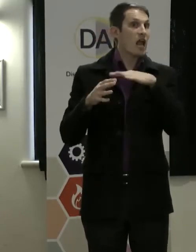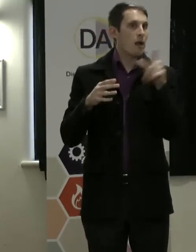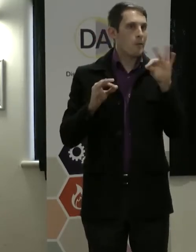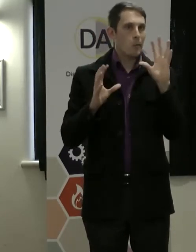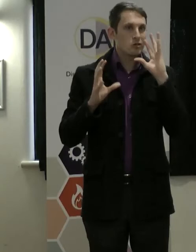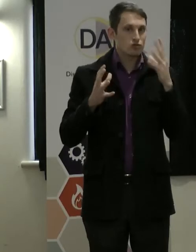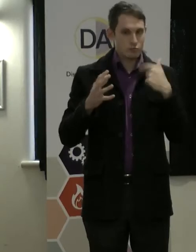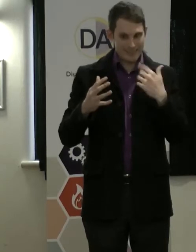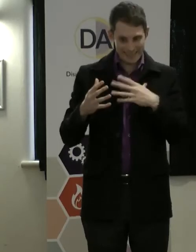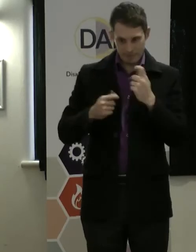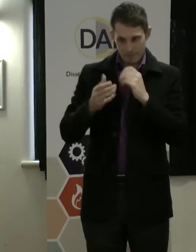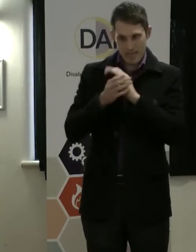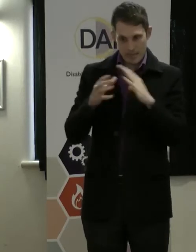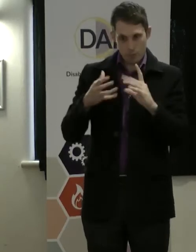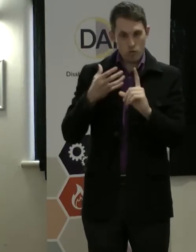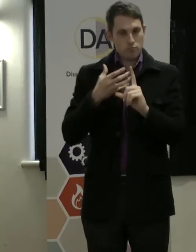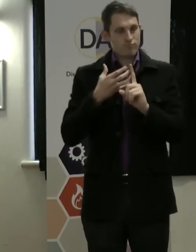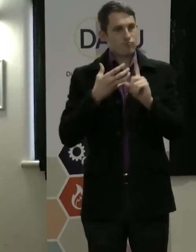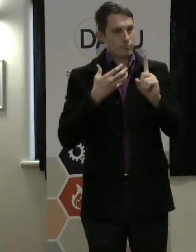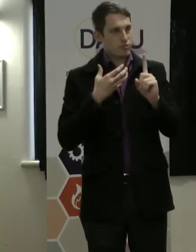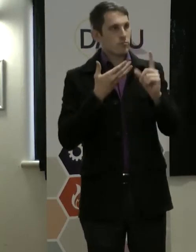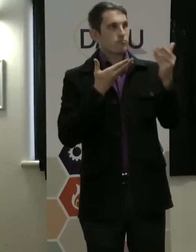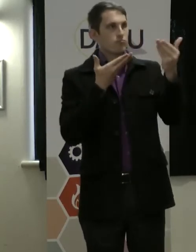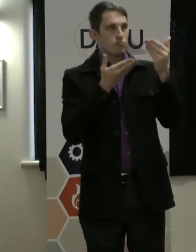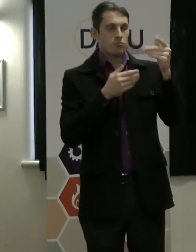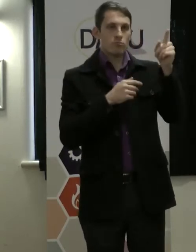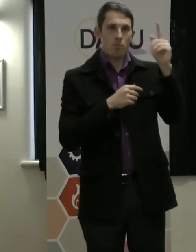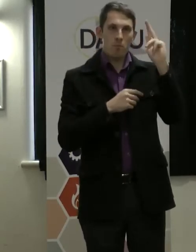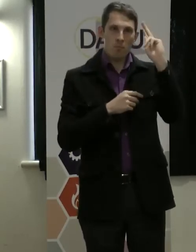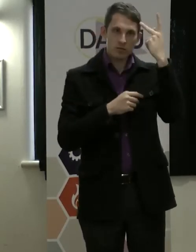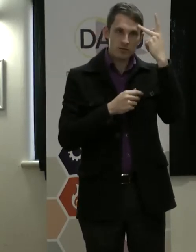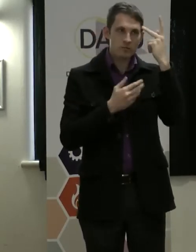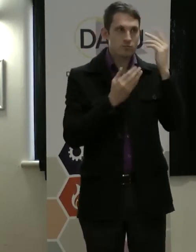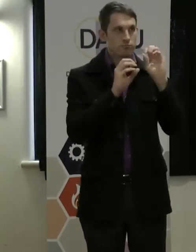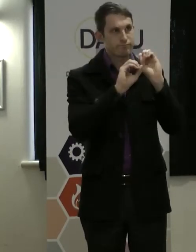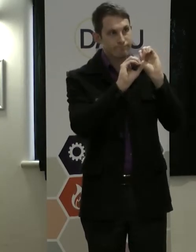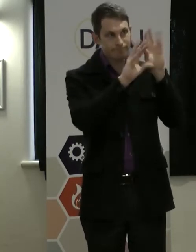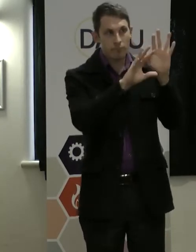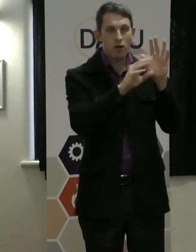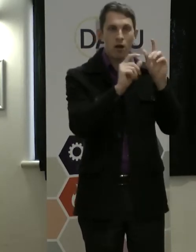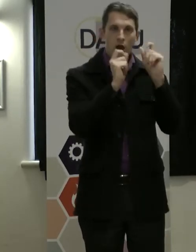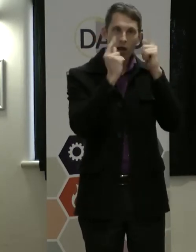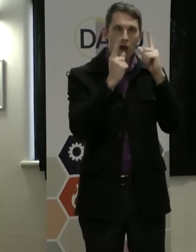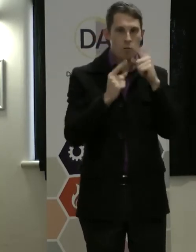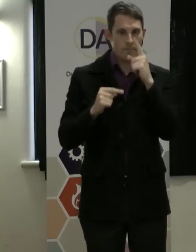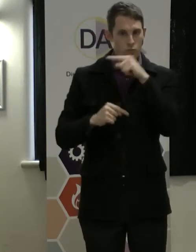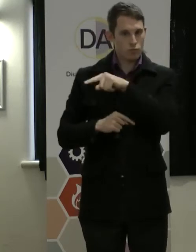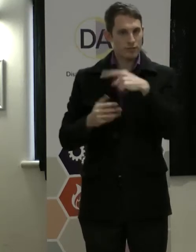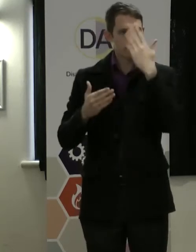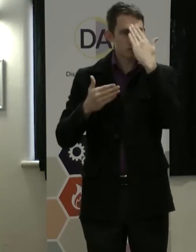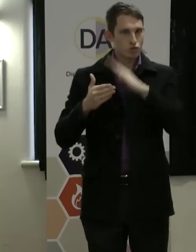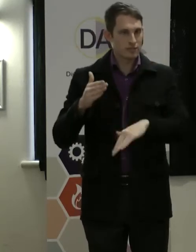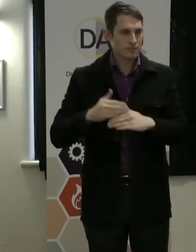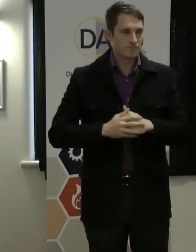talk to the politicians about the situations that people with disabilities are experiencing. You might only talk